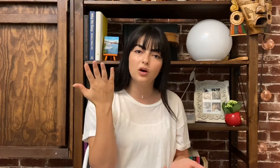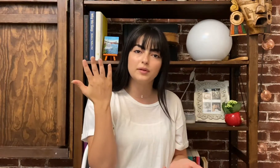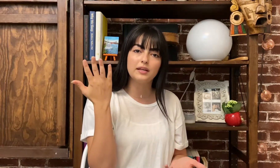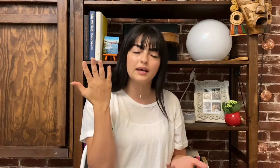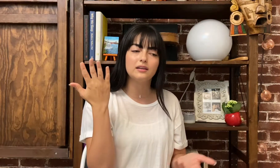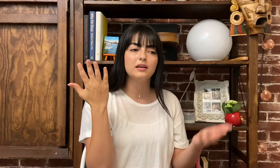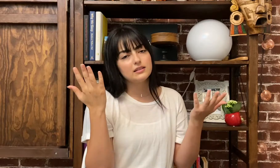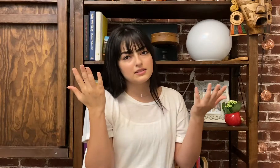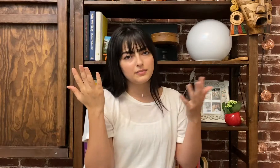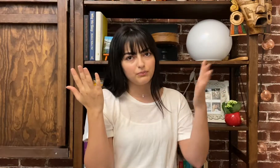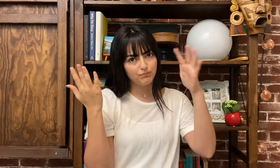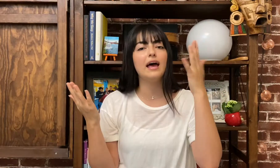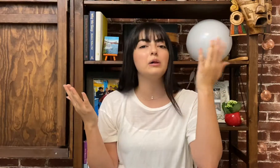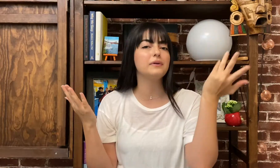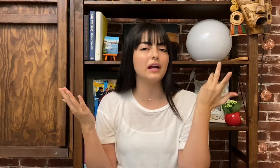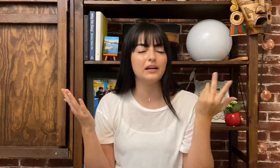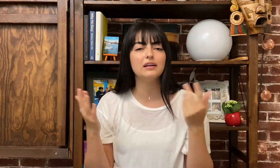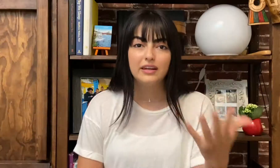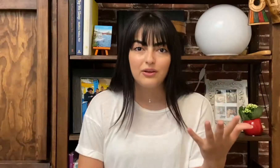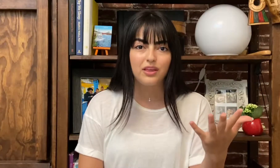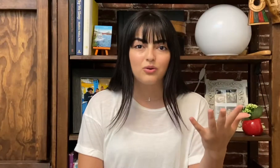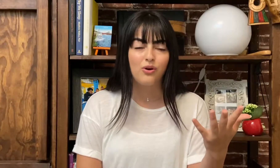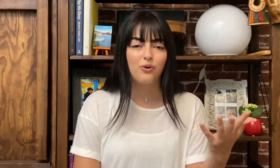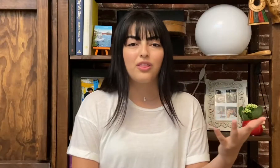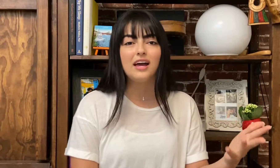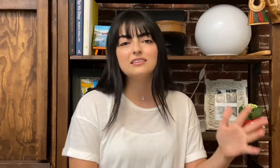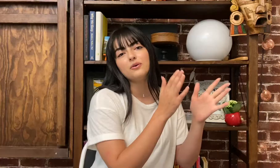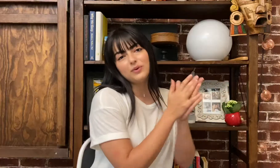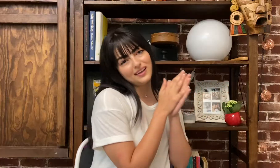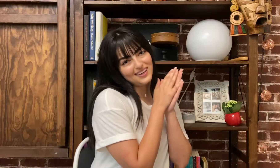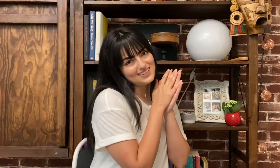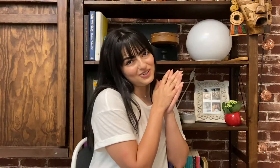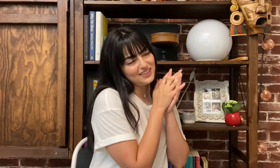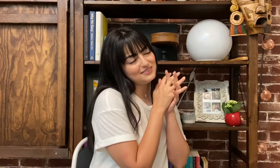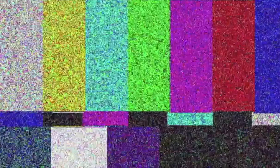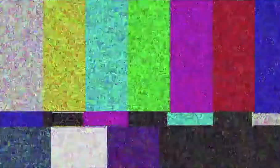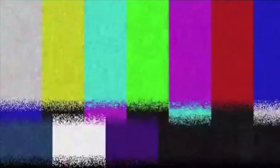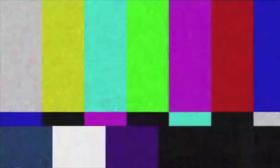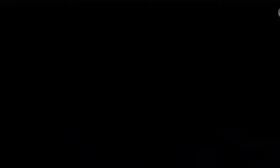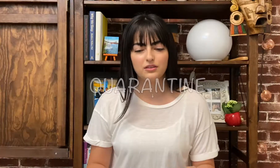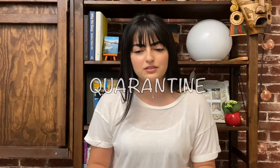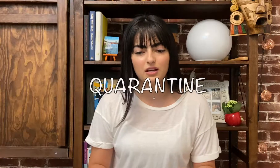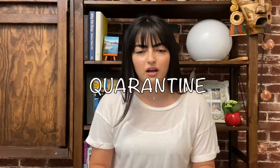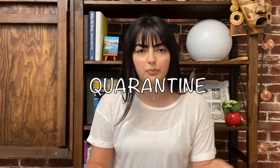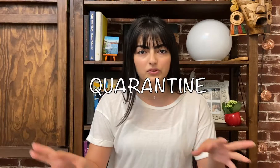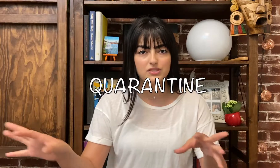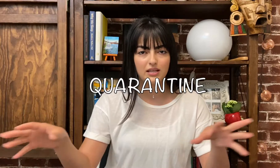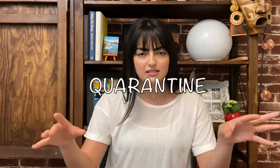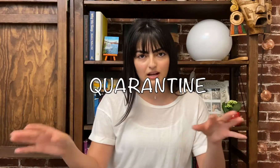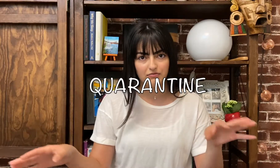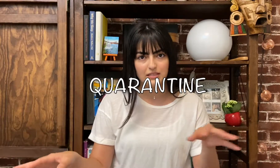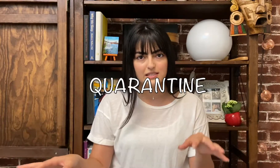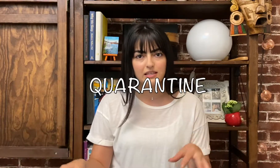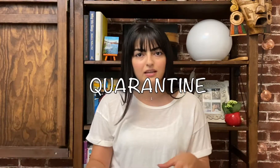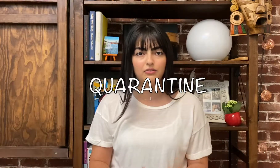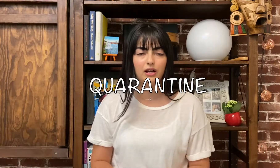dominant hand, this is my helper hand. Now that you know that, we can get started. There's a couple of signs that I've been seeing around.